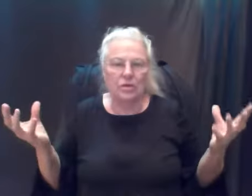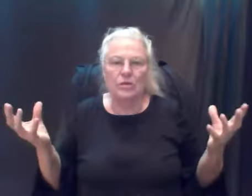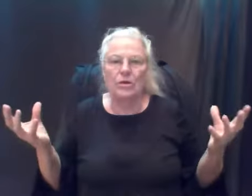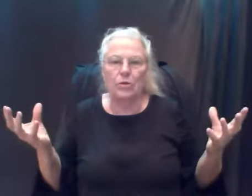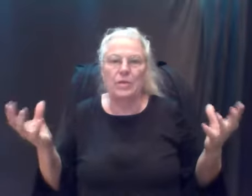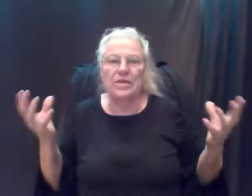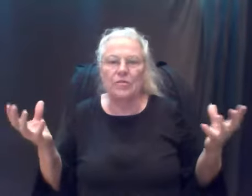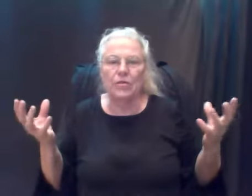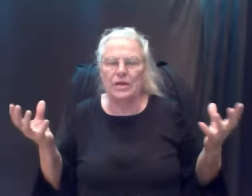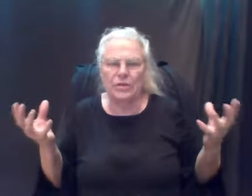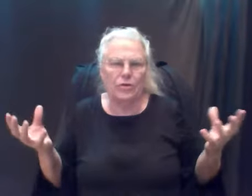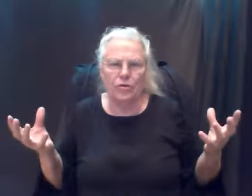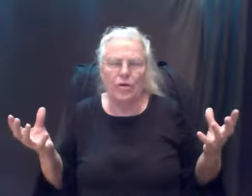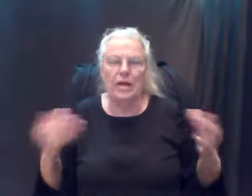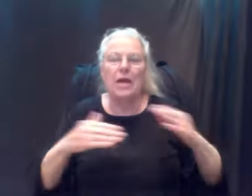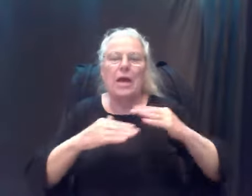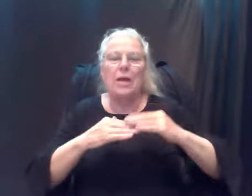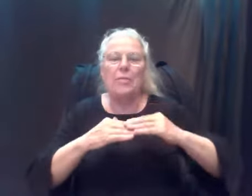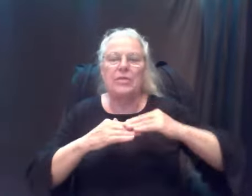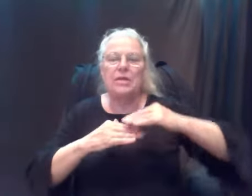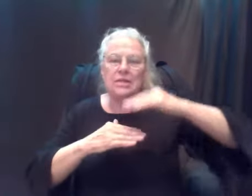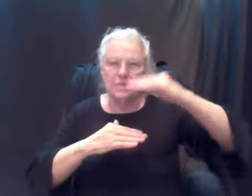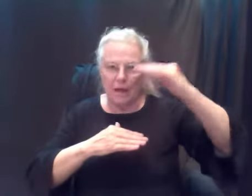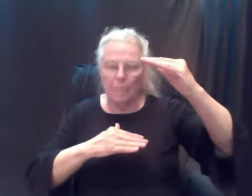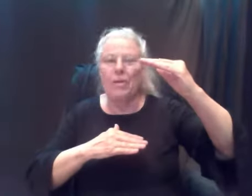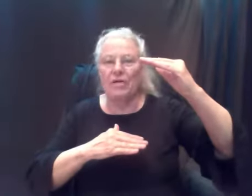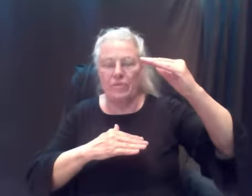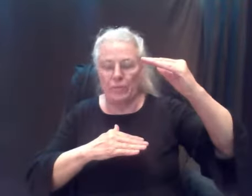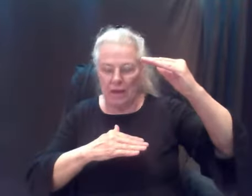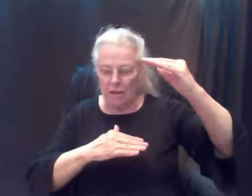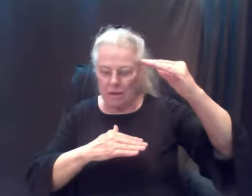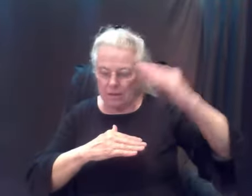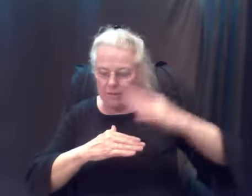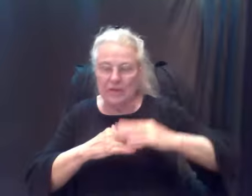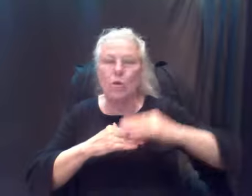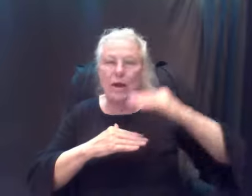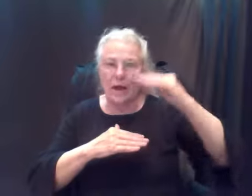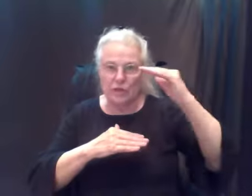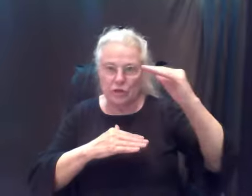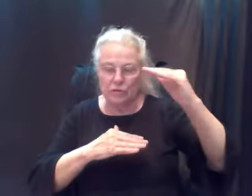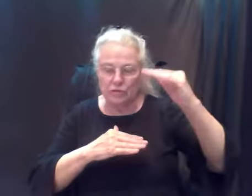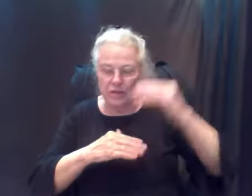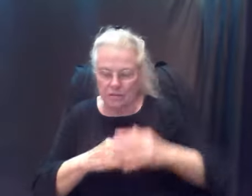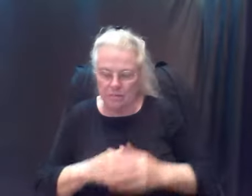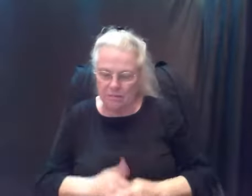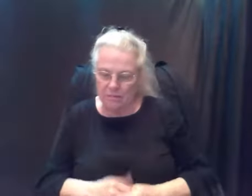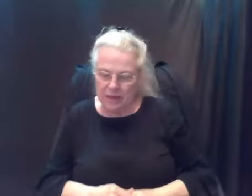could be several things that are great, but this is above and beyond. That's why I choose that